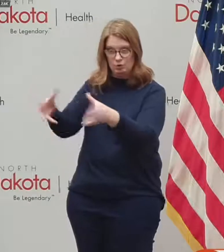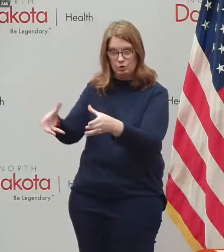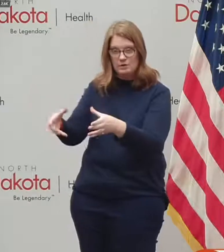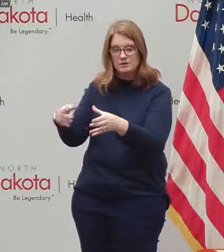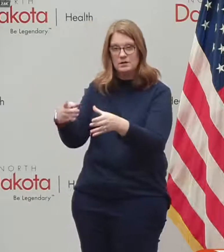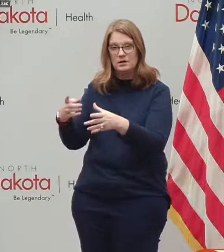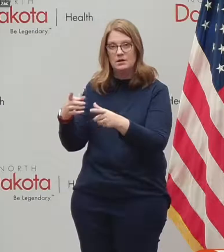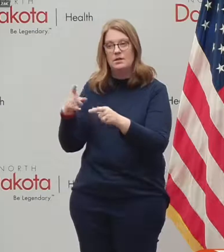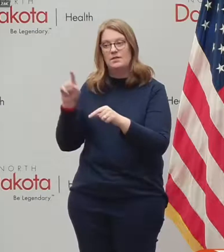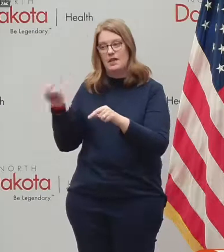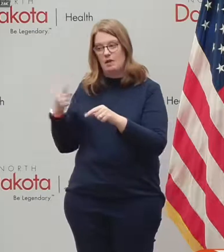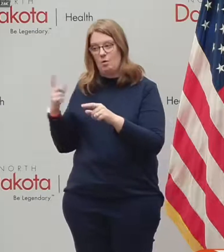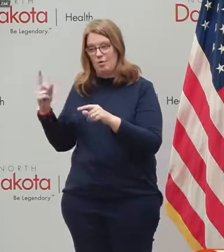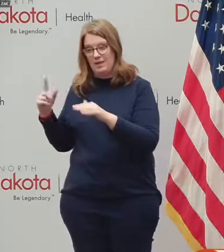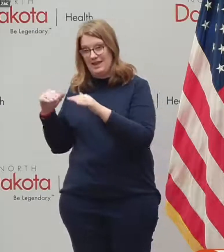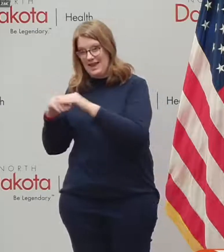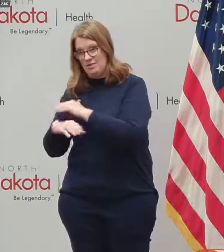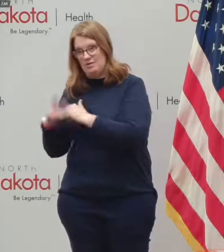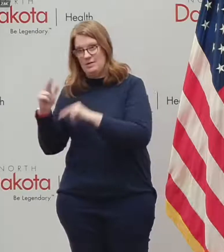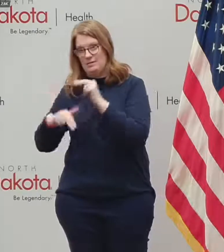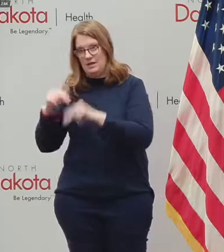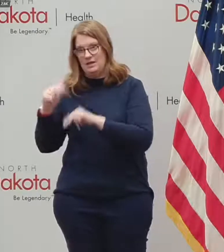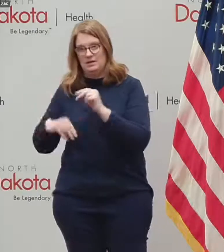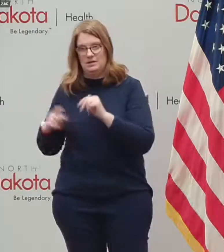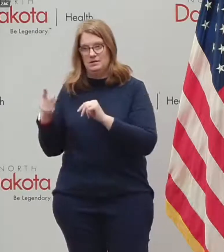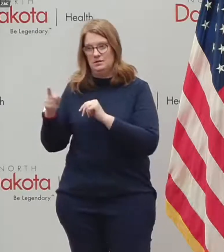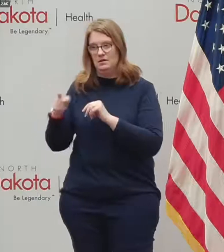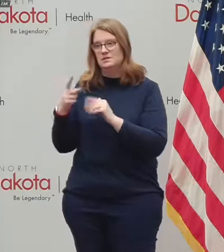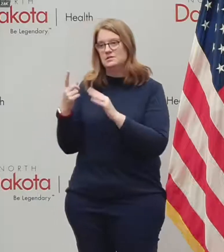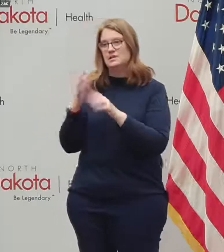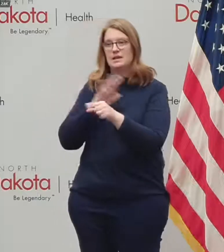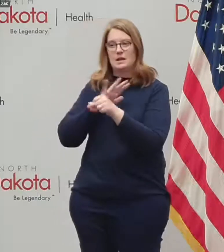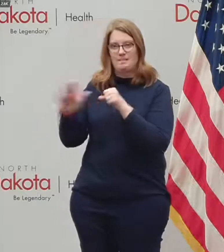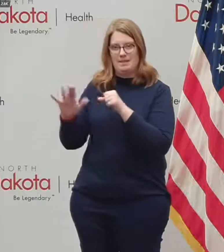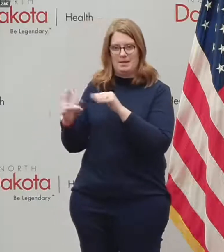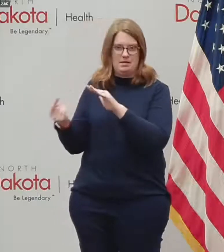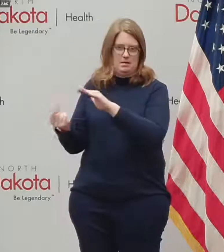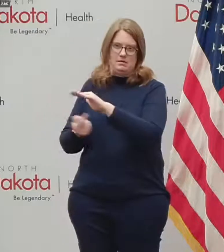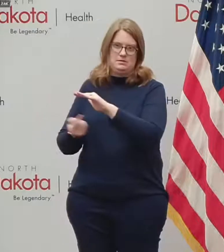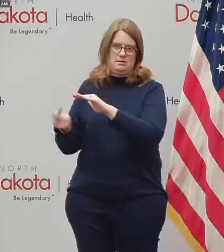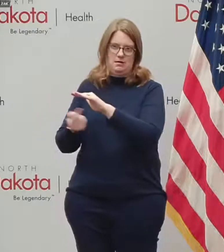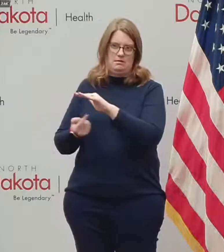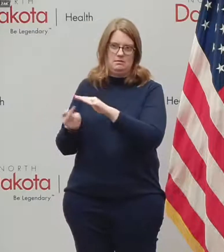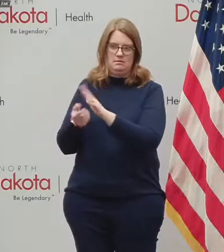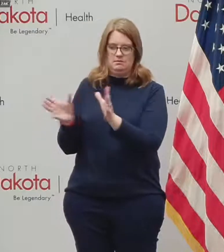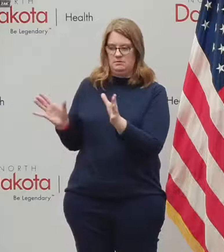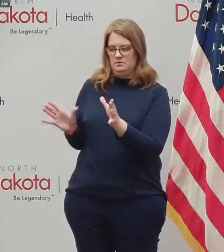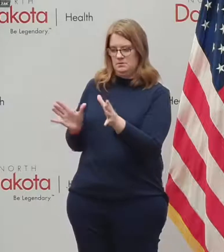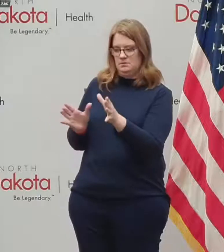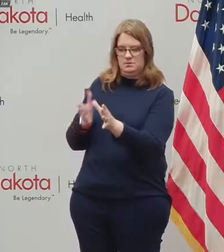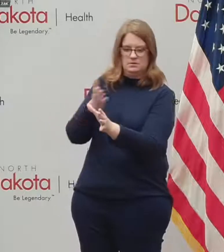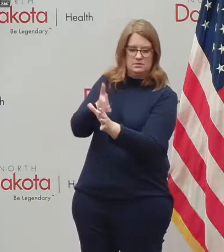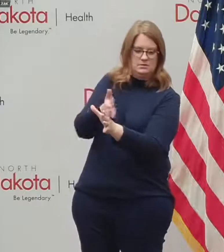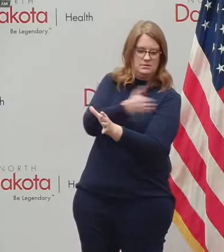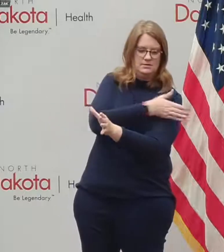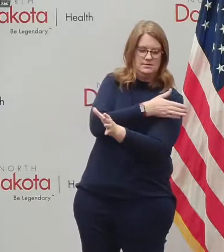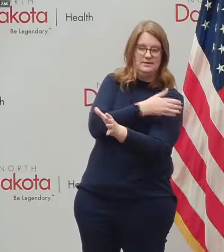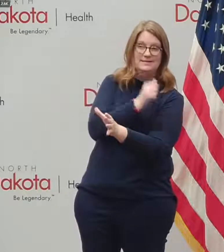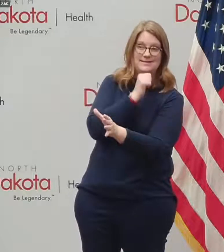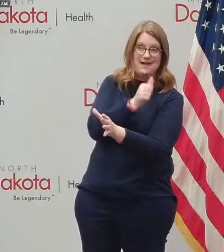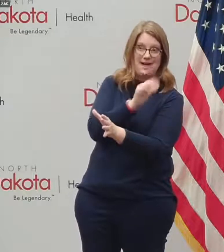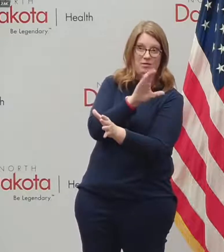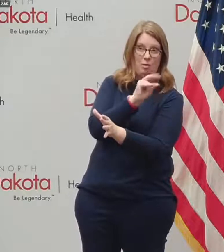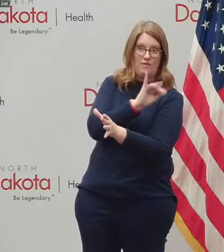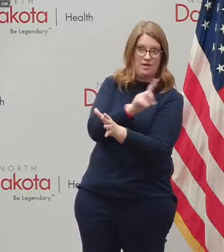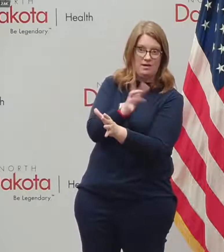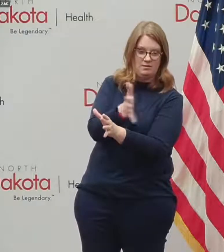not with their other coworkers. So they are completely isolated from the non-COVID